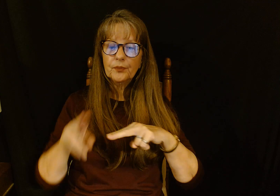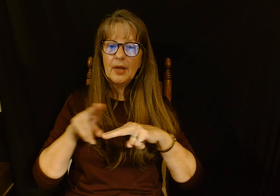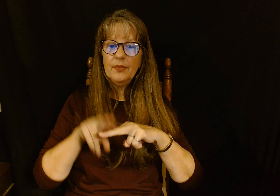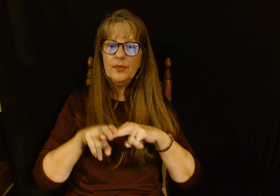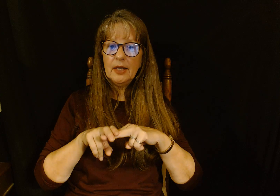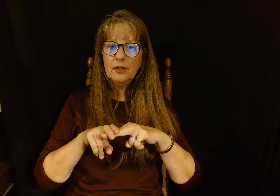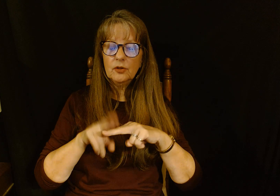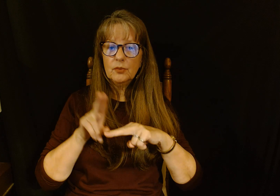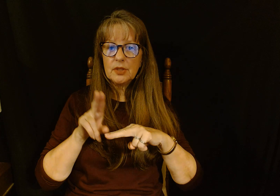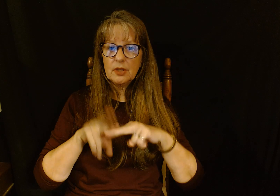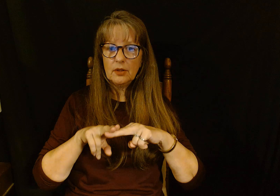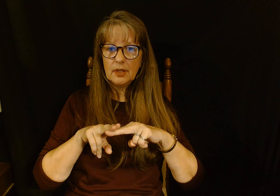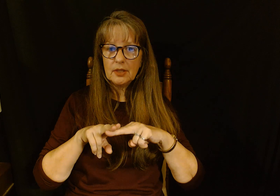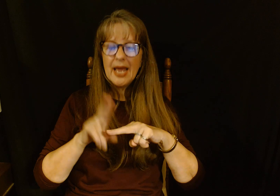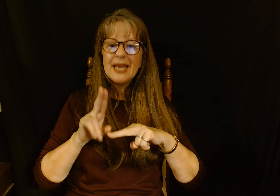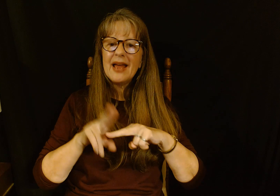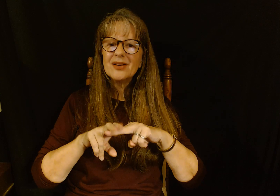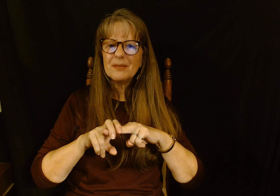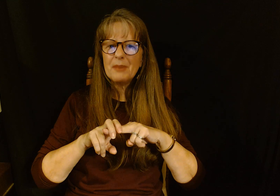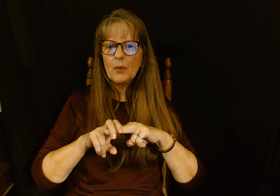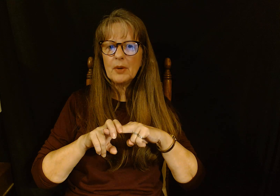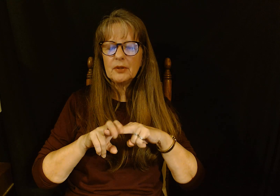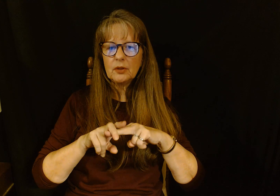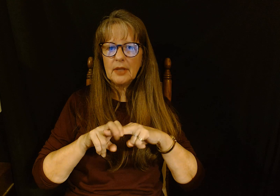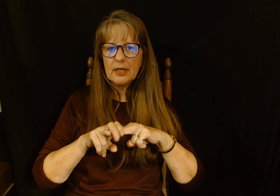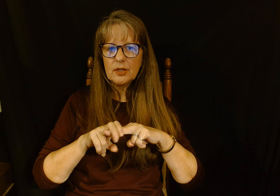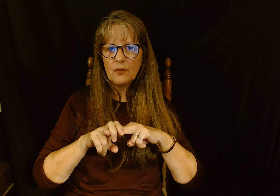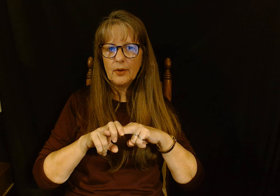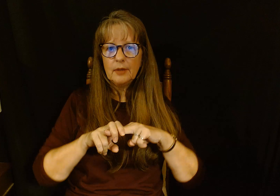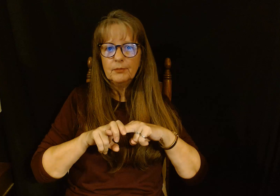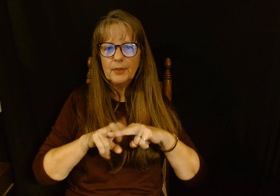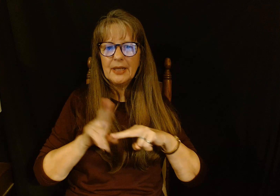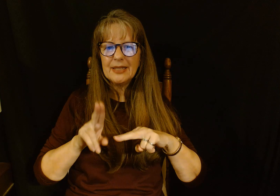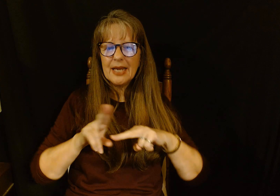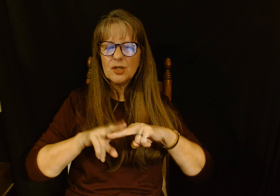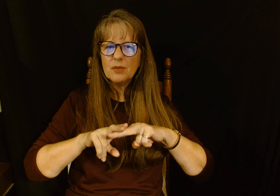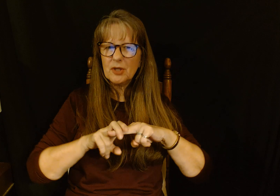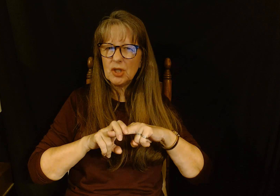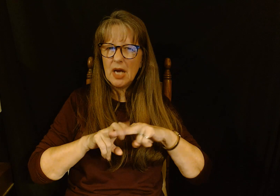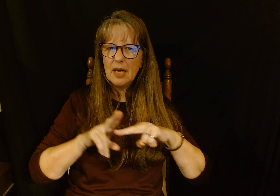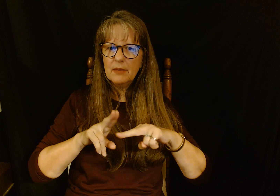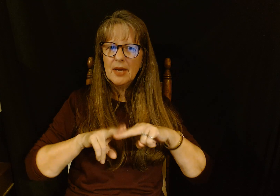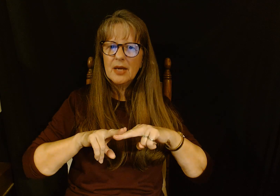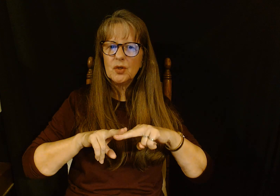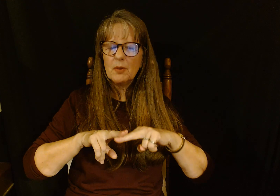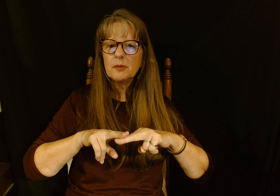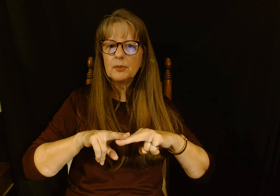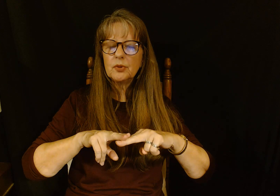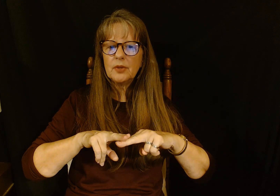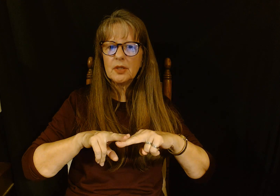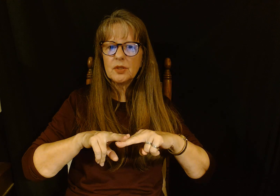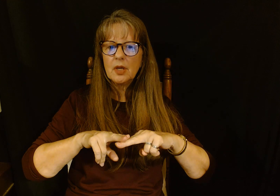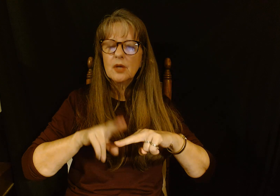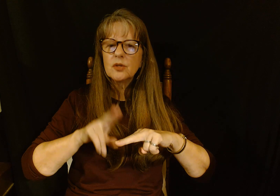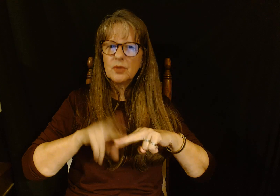and then you sit on it. Now, some people want to put their legs over it, but it takes too much time, and so most people do this. So to sit